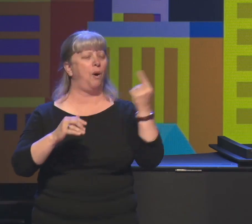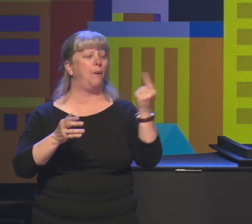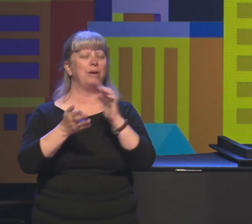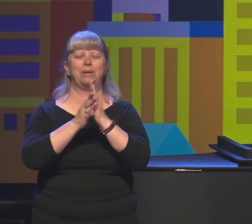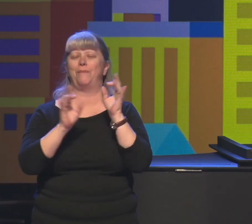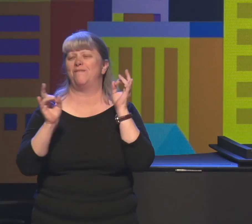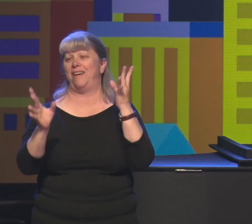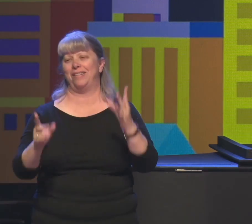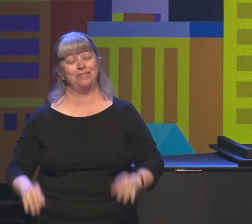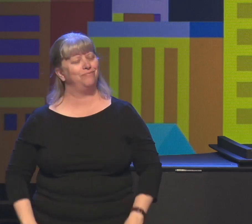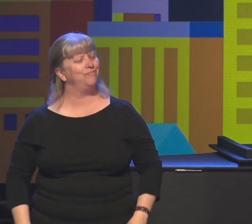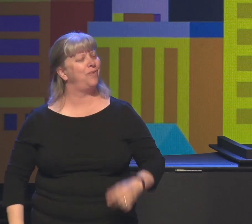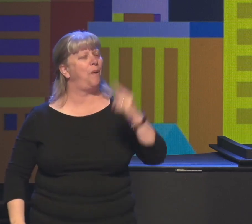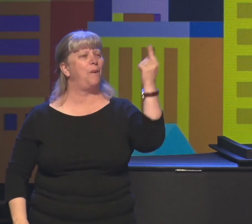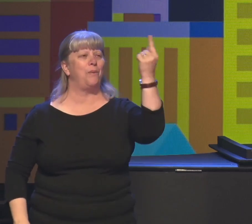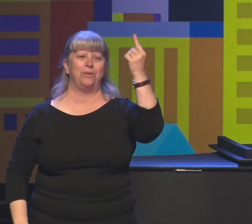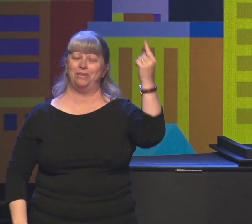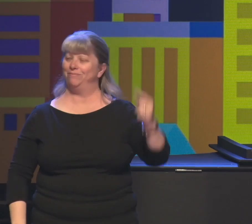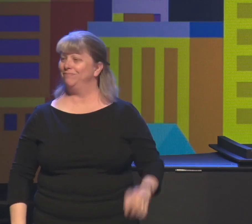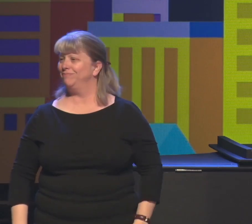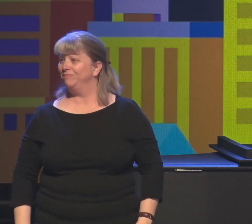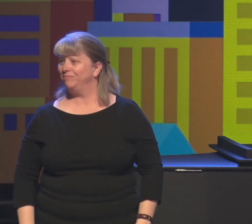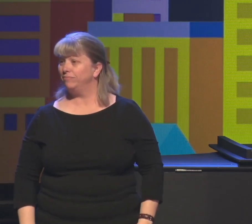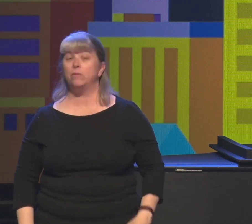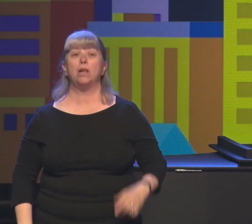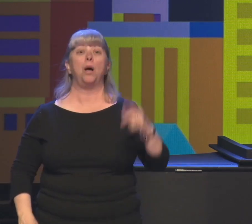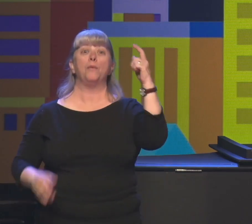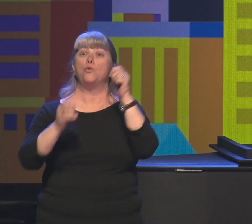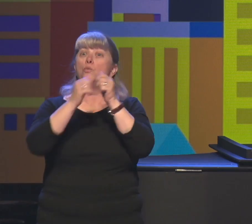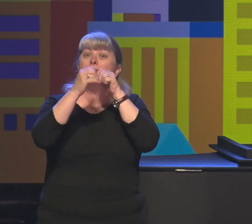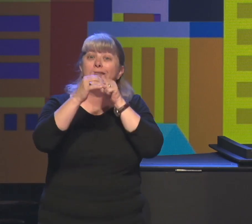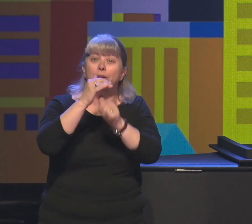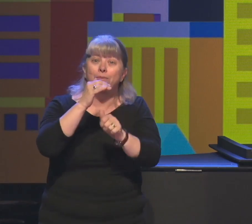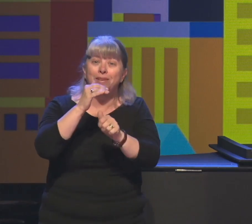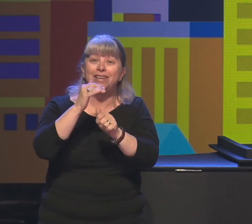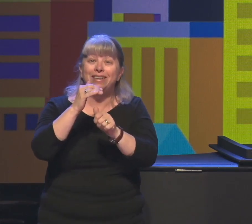becomes violence, always does. But wisdom with humility,